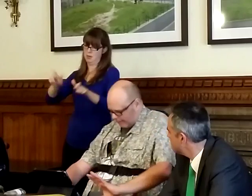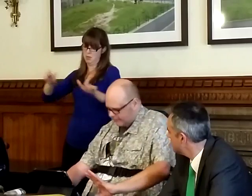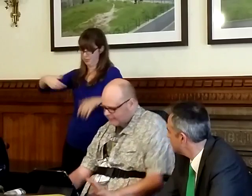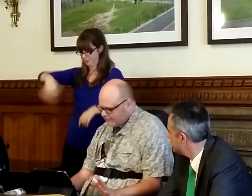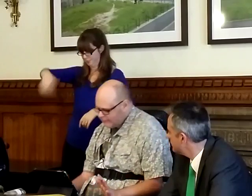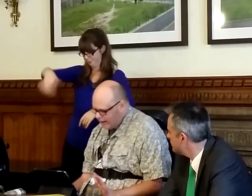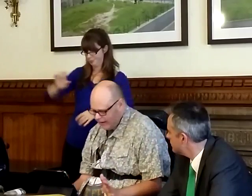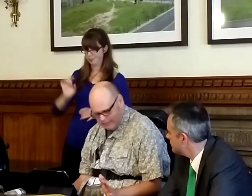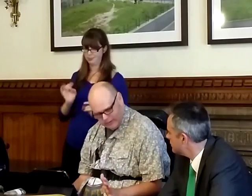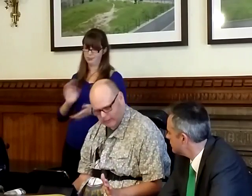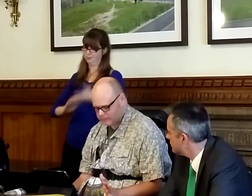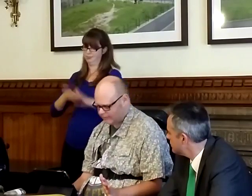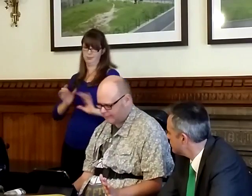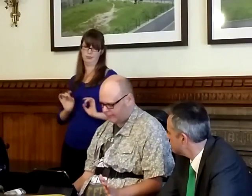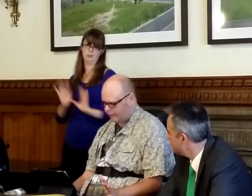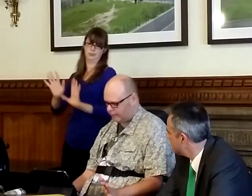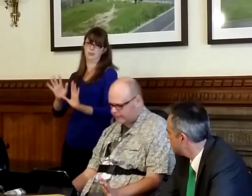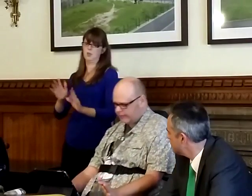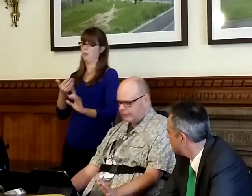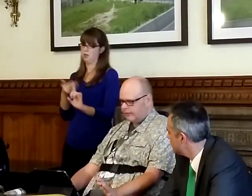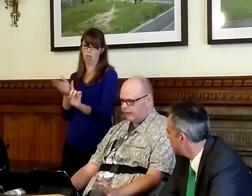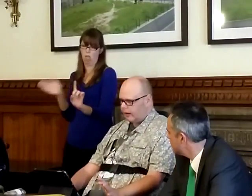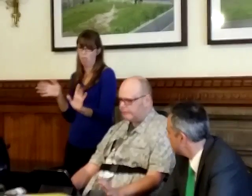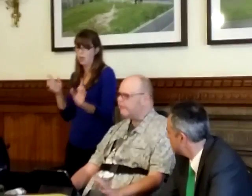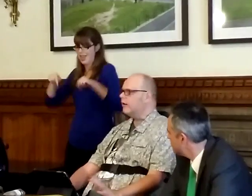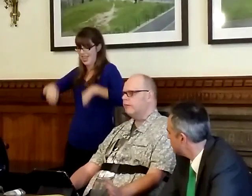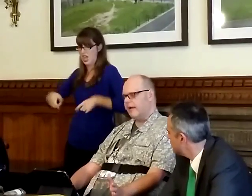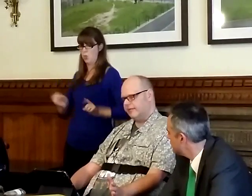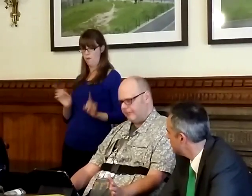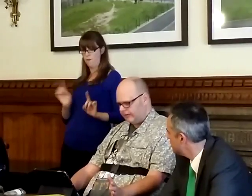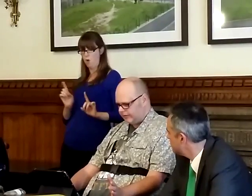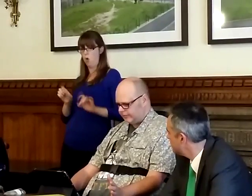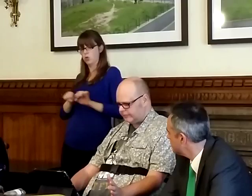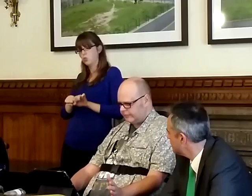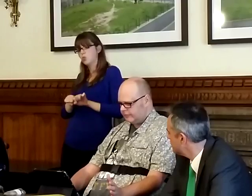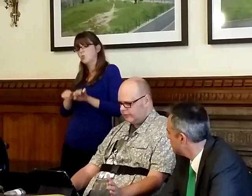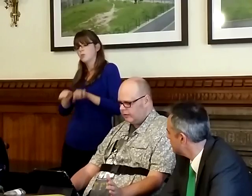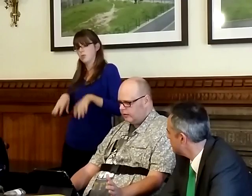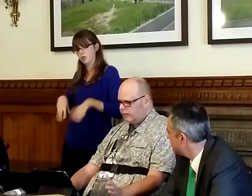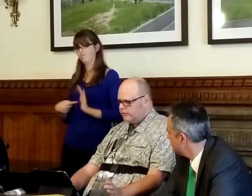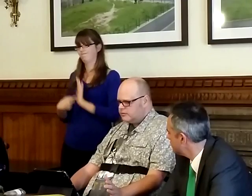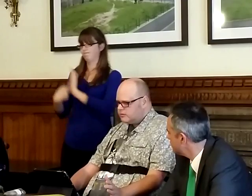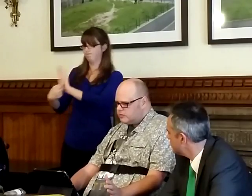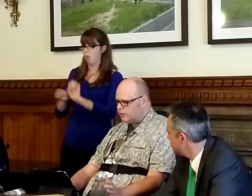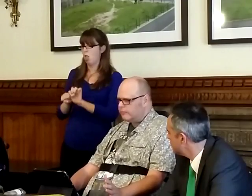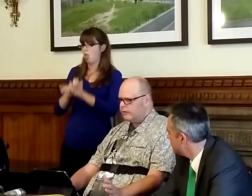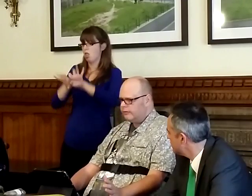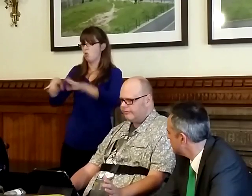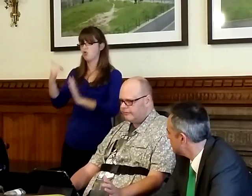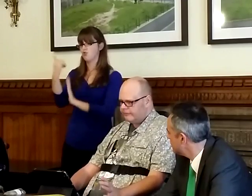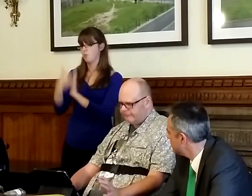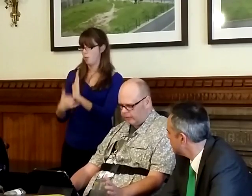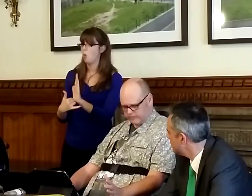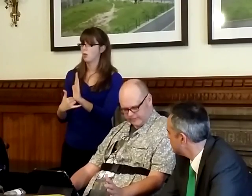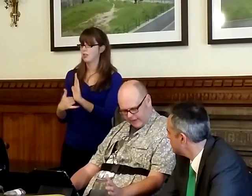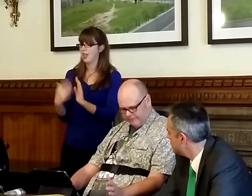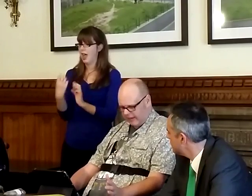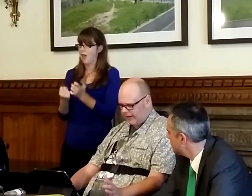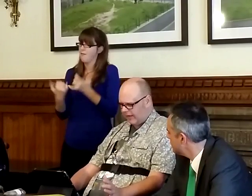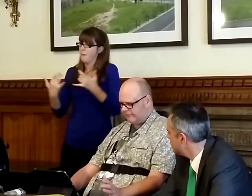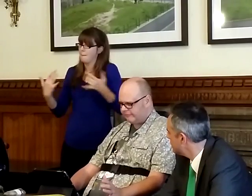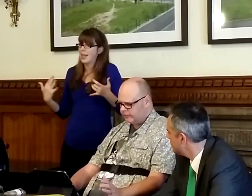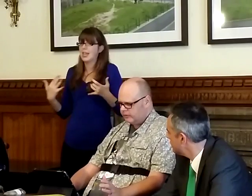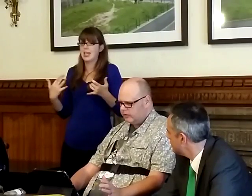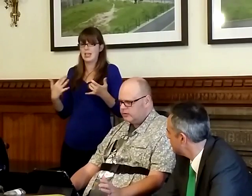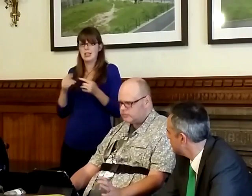But I digress. We're here to launch a report, and we've got an array of speakers. Some who have fought to